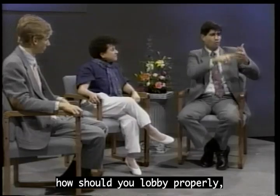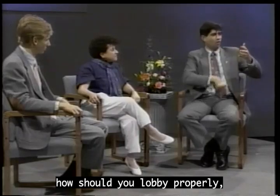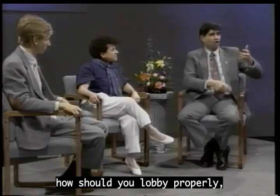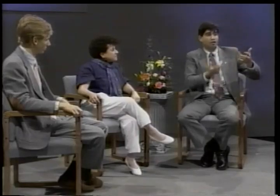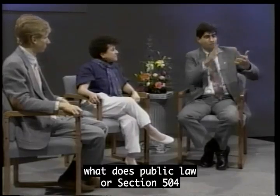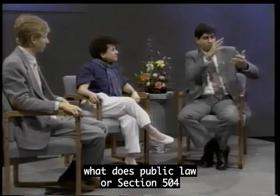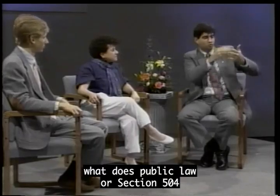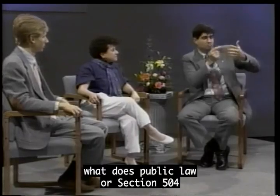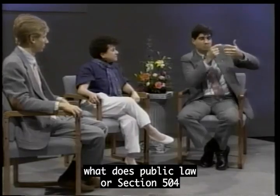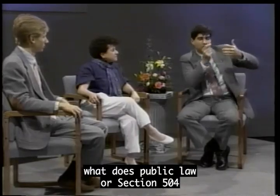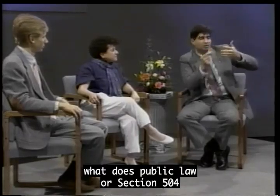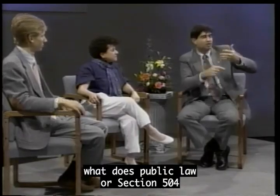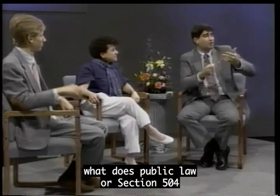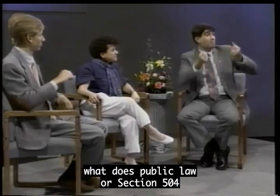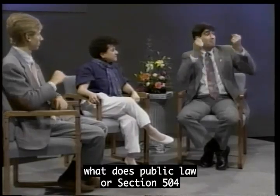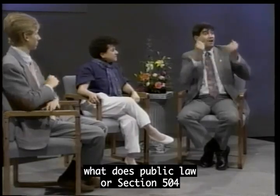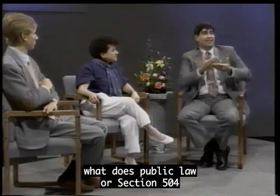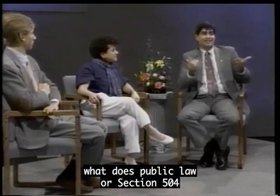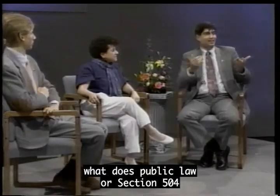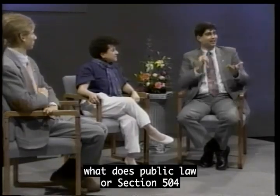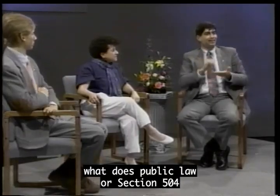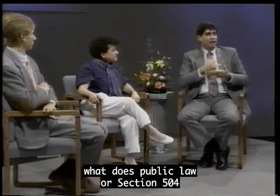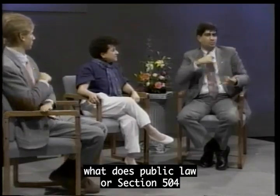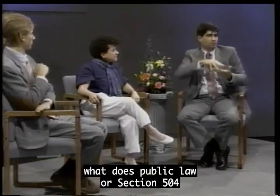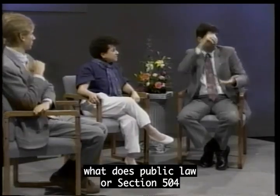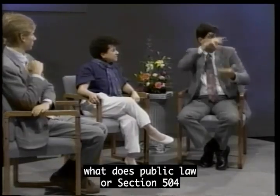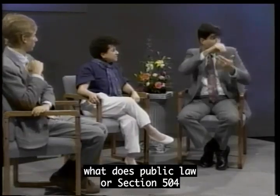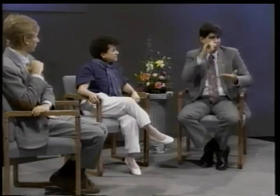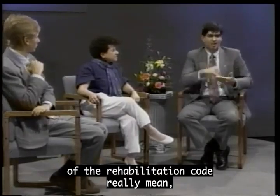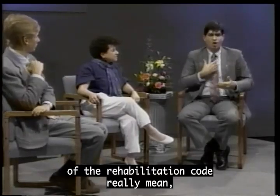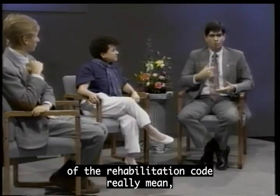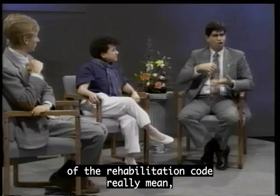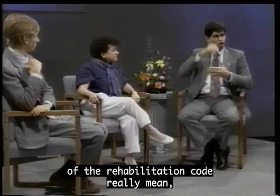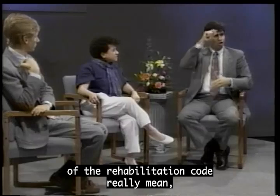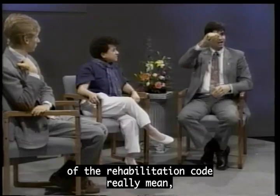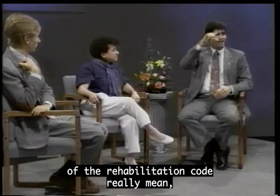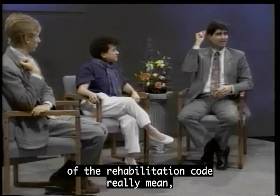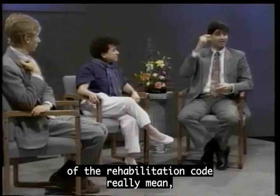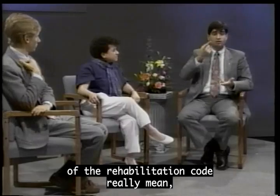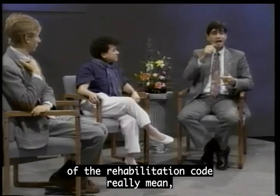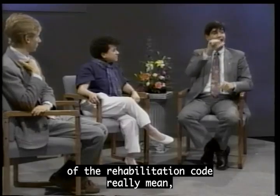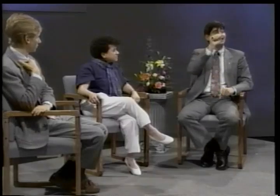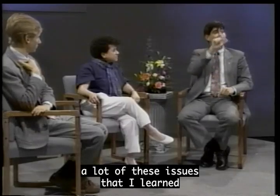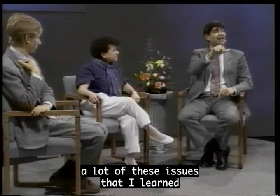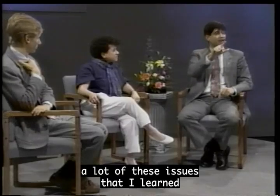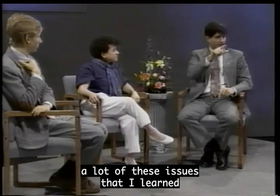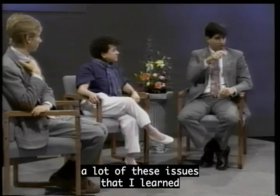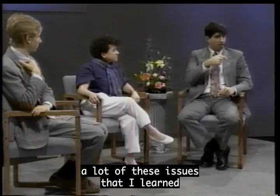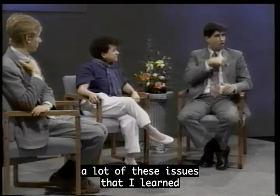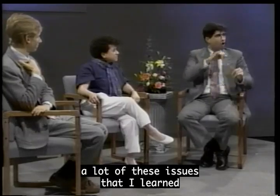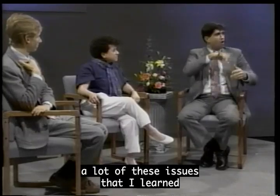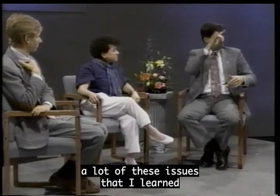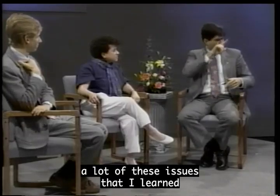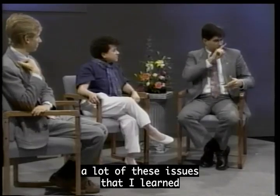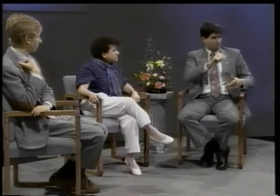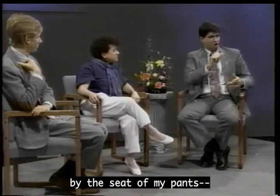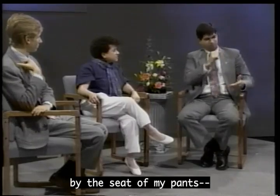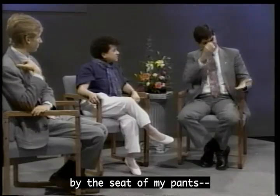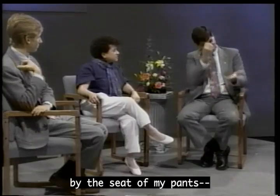or Section 504 of the Rehabilitation Code really mean? A lot of these issues that I learned by the seat of my pants. ASL and what that's